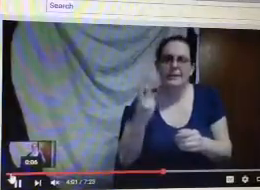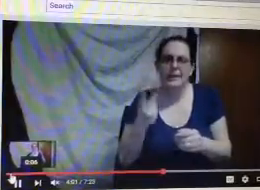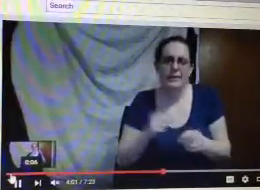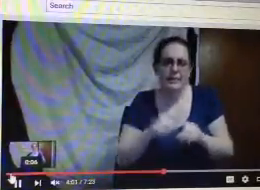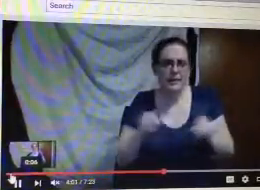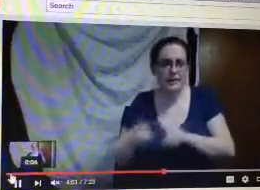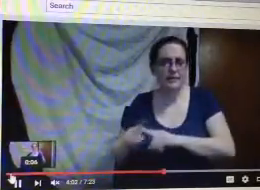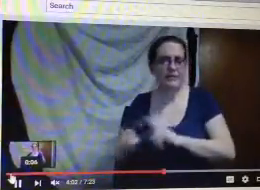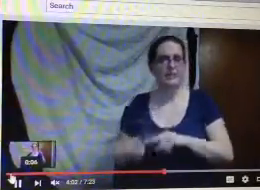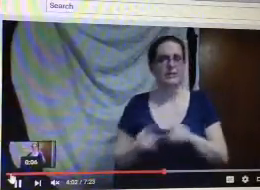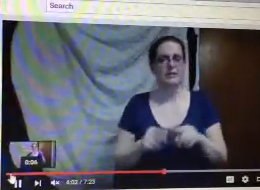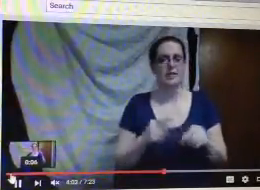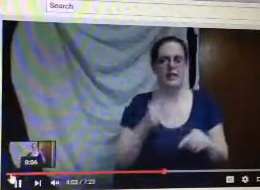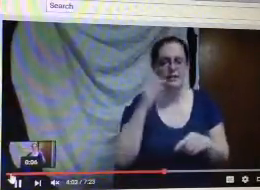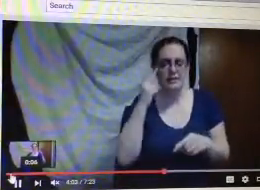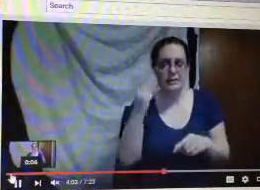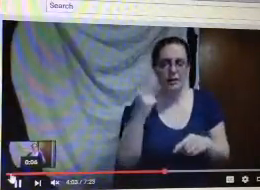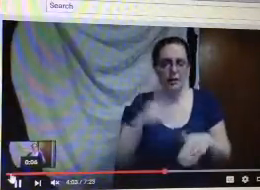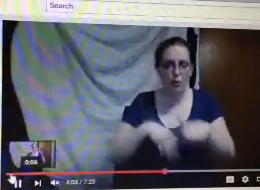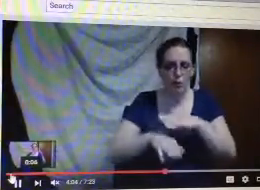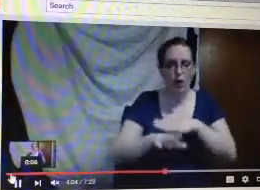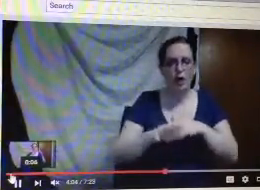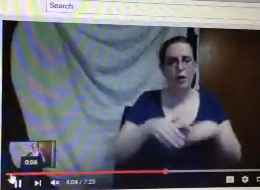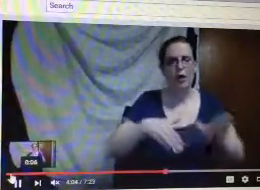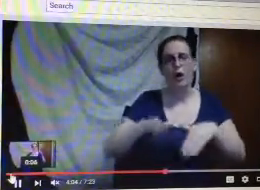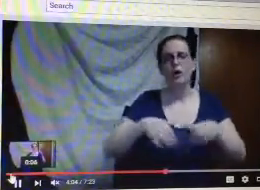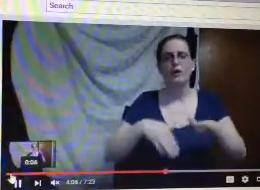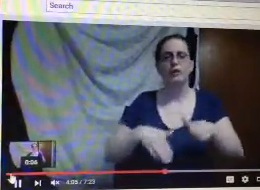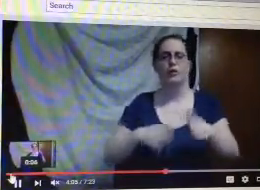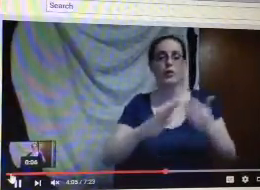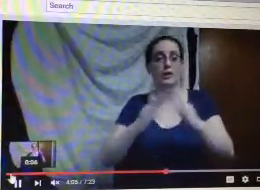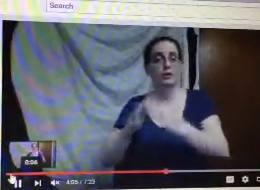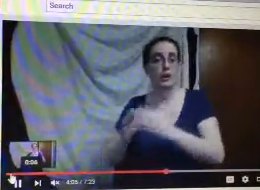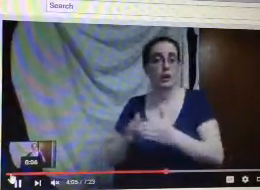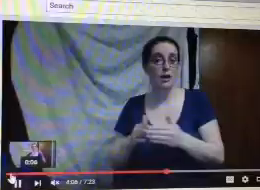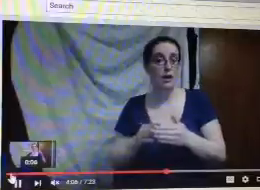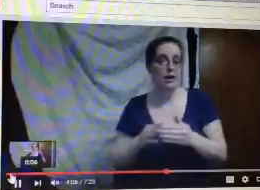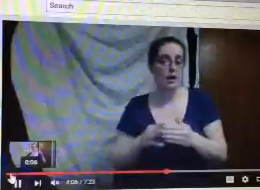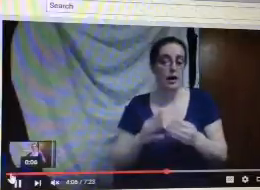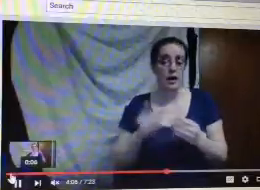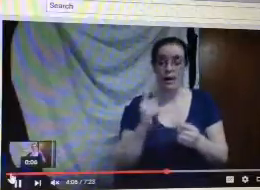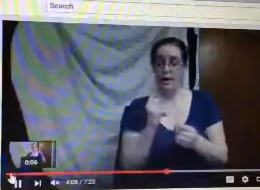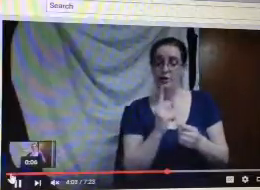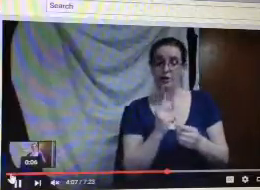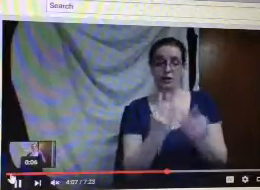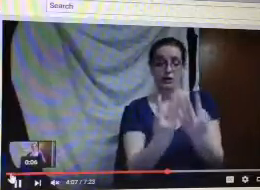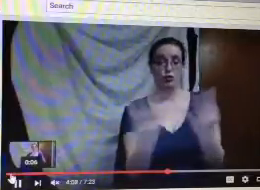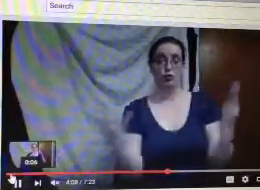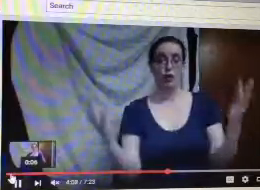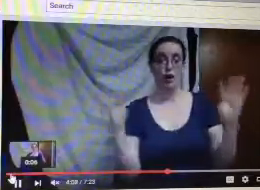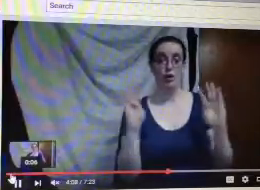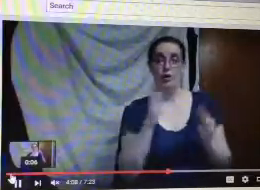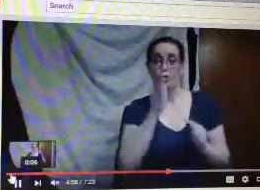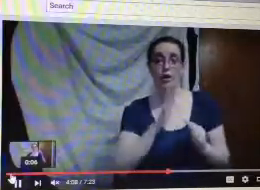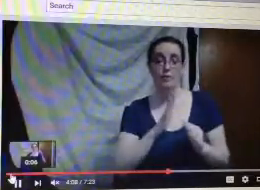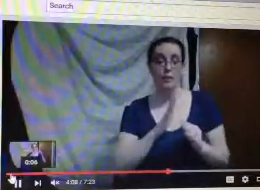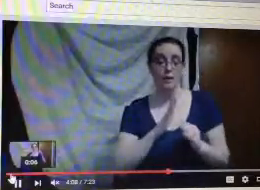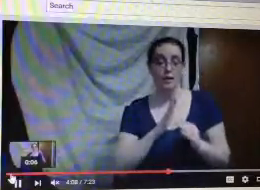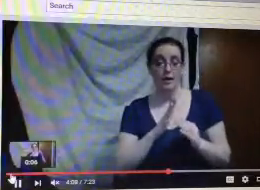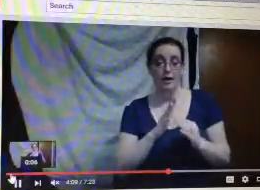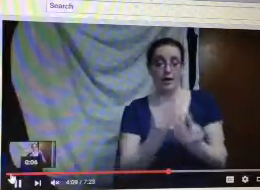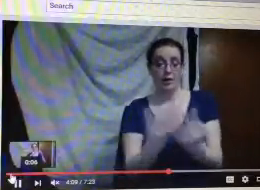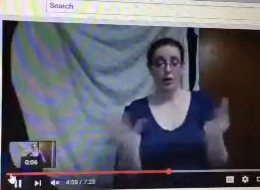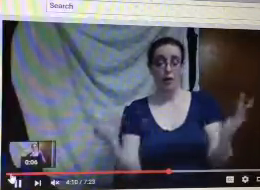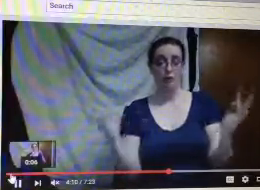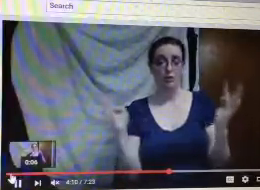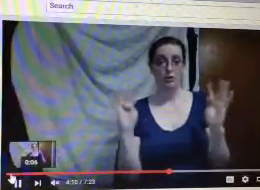And for baptism. And there was lots of different things that she made. So you'd walk into the community, and